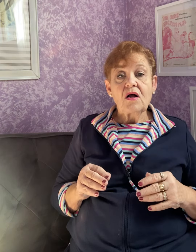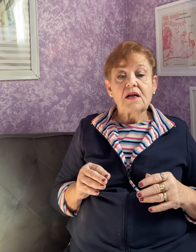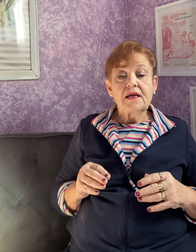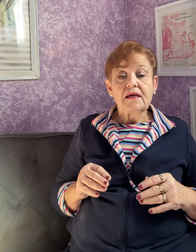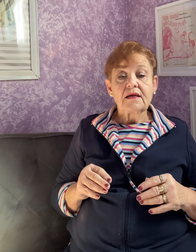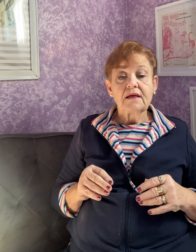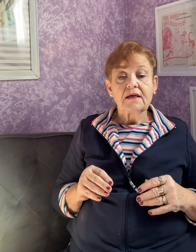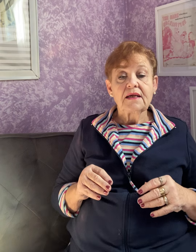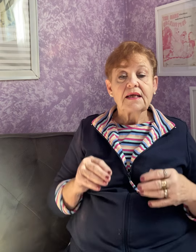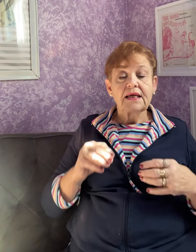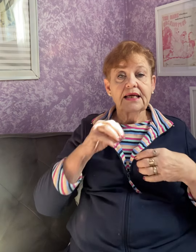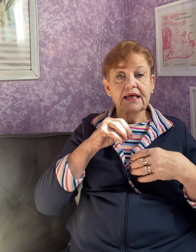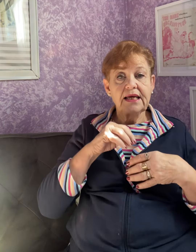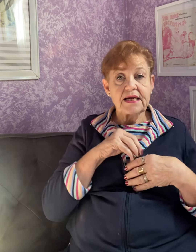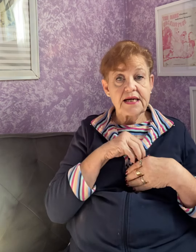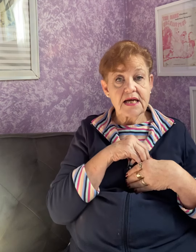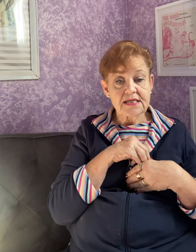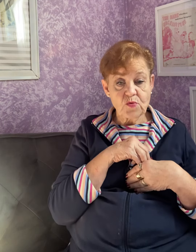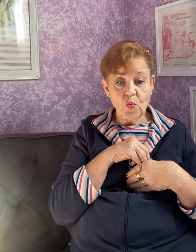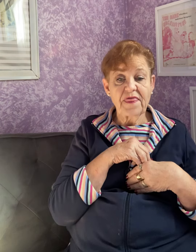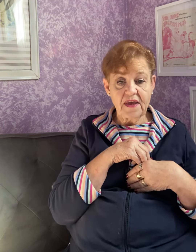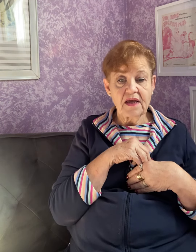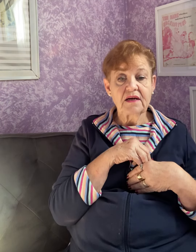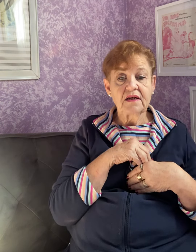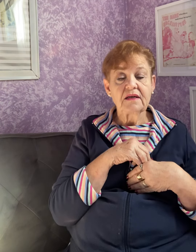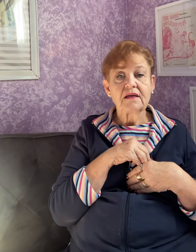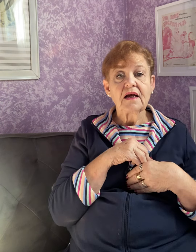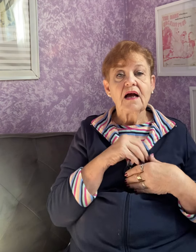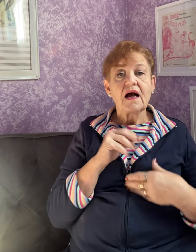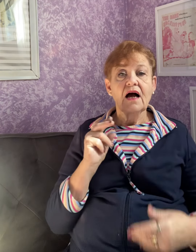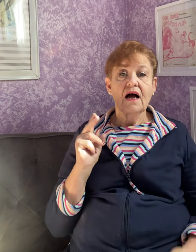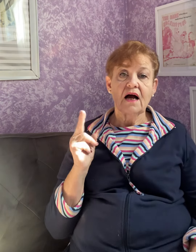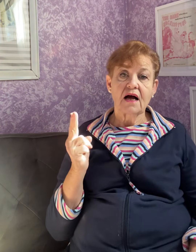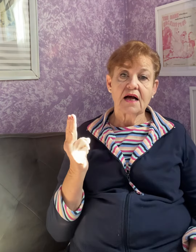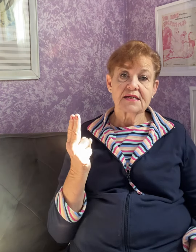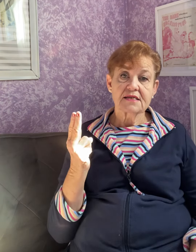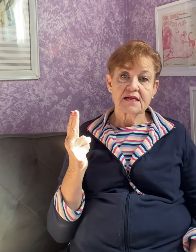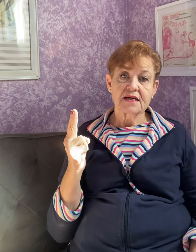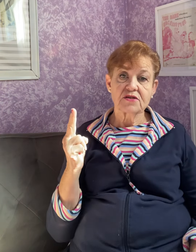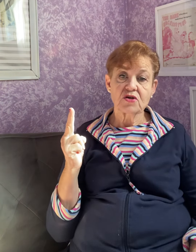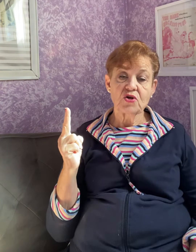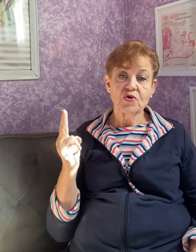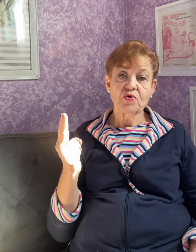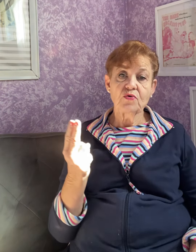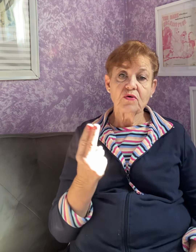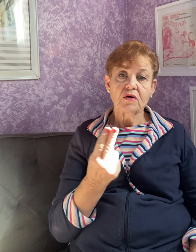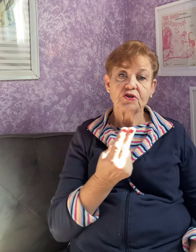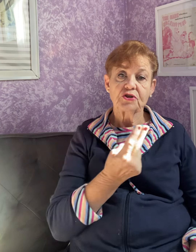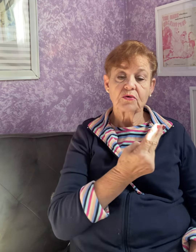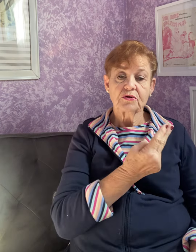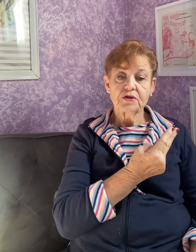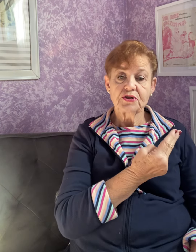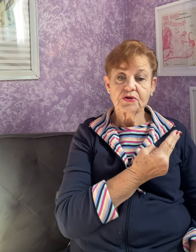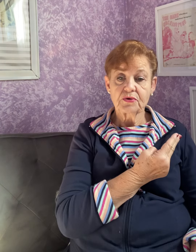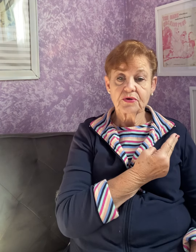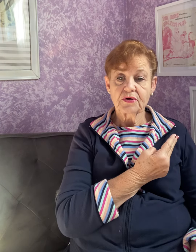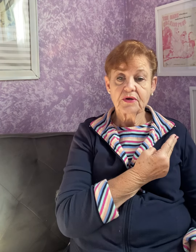all in us, within us is the you, shoulder to shoulder.